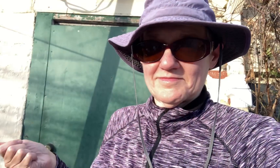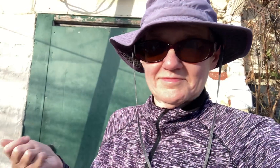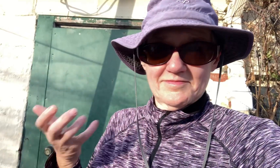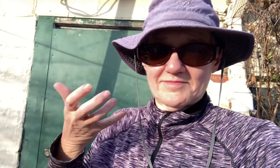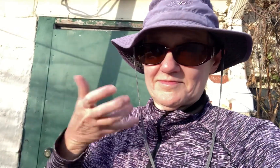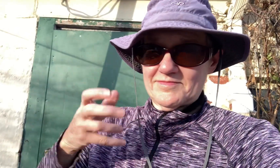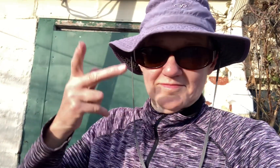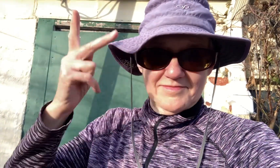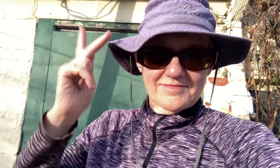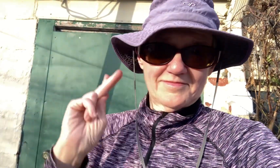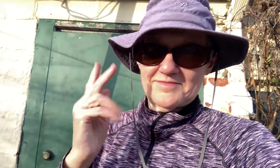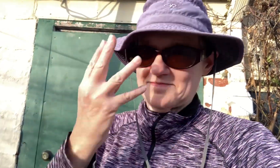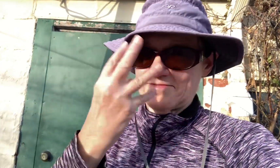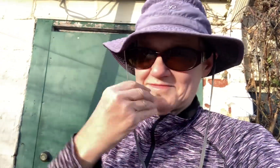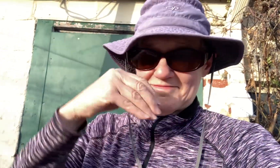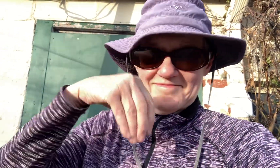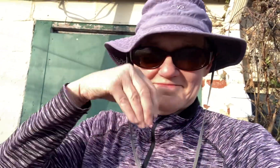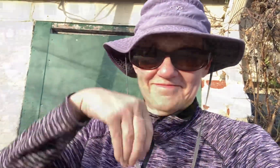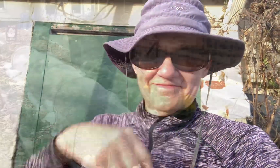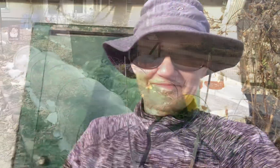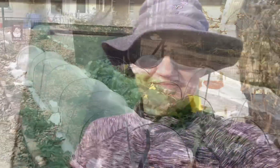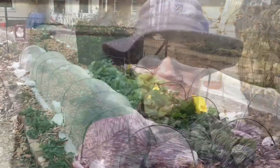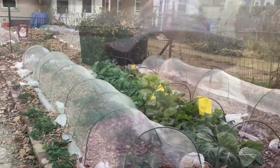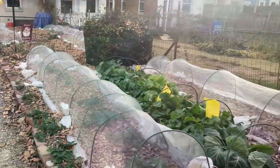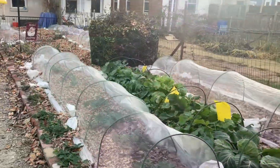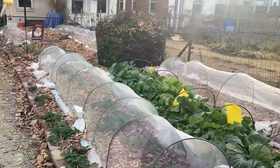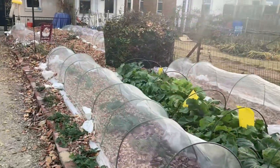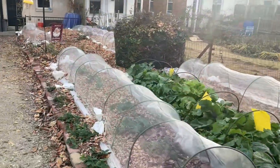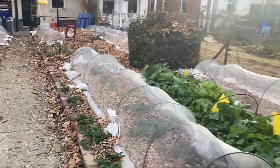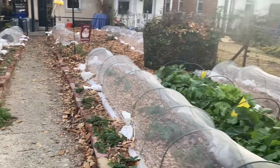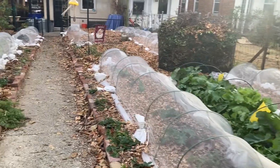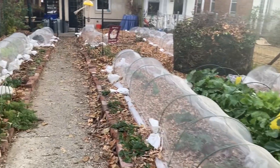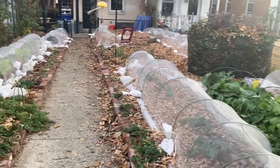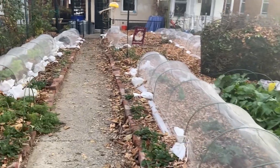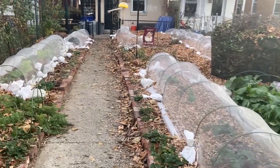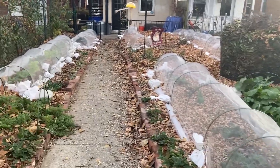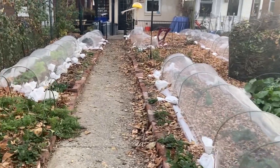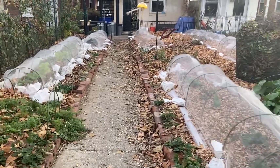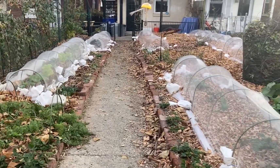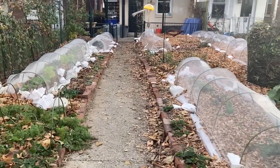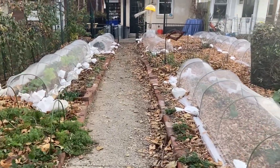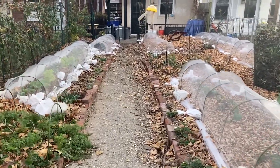Now remember, close the door. You don't want the skunk sleeping inside.